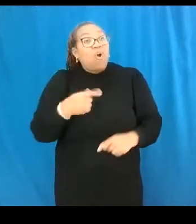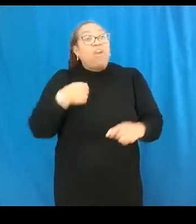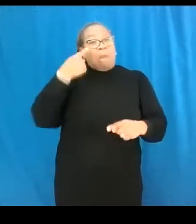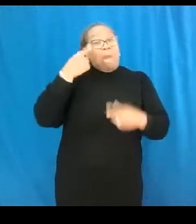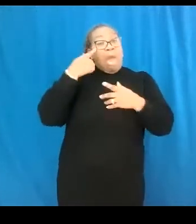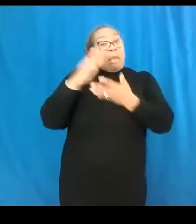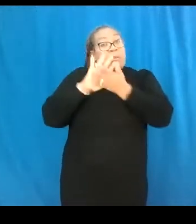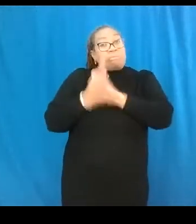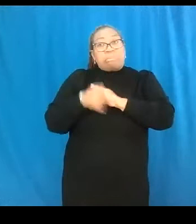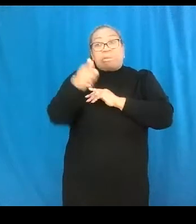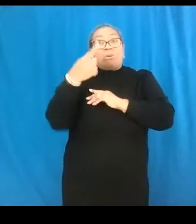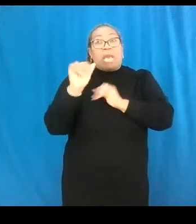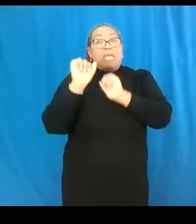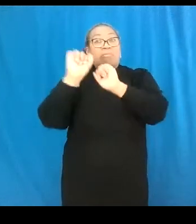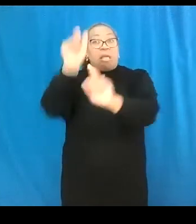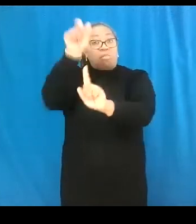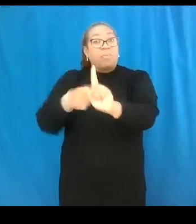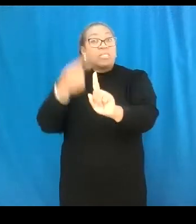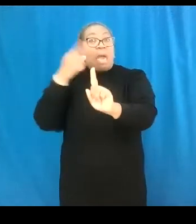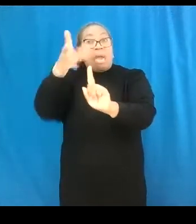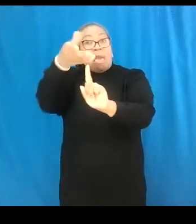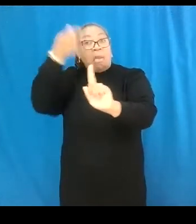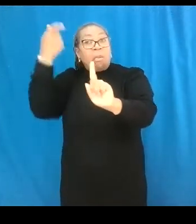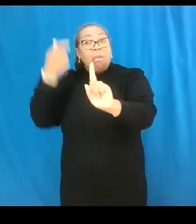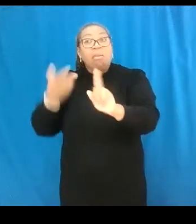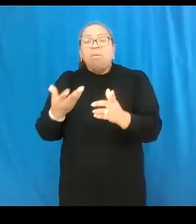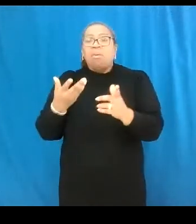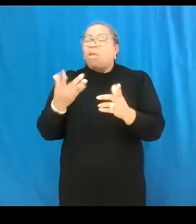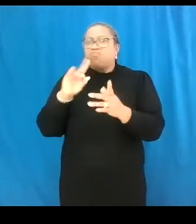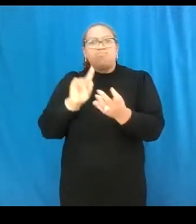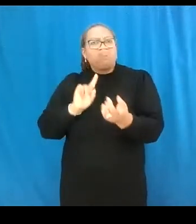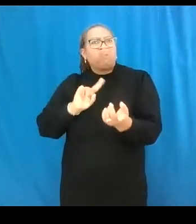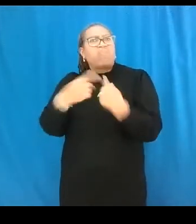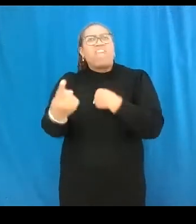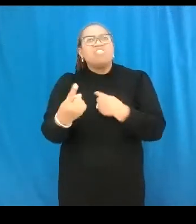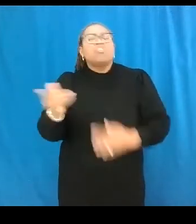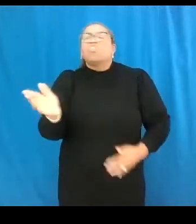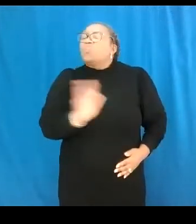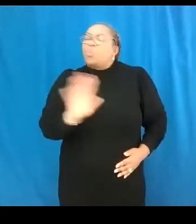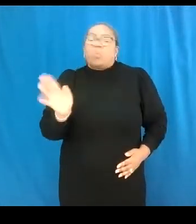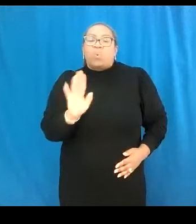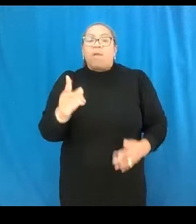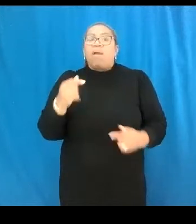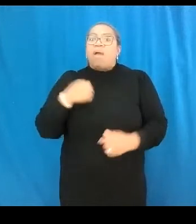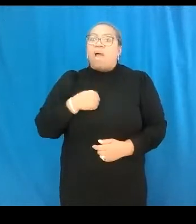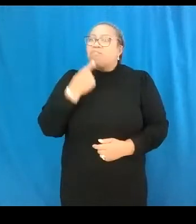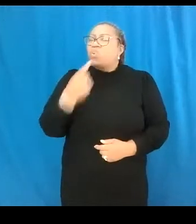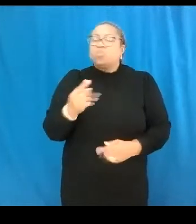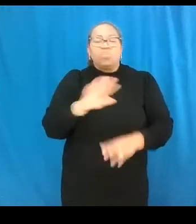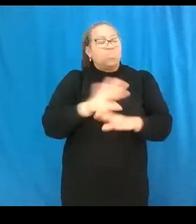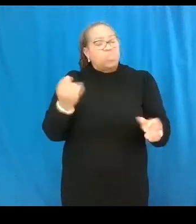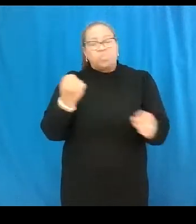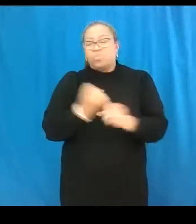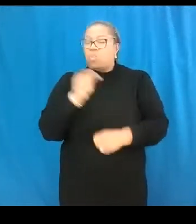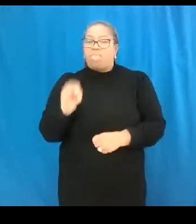to retaliate against an evil person. But I have told you not to come against them.